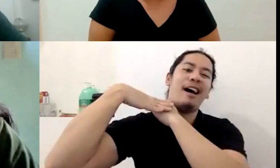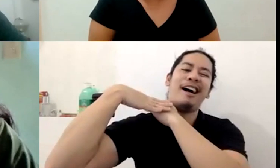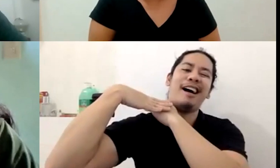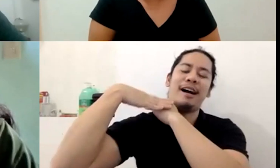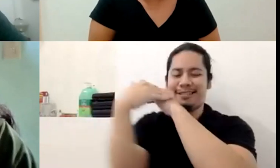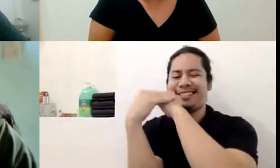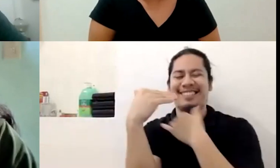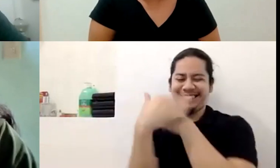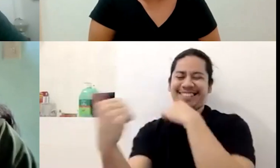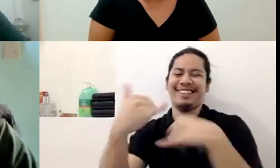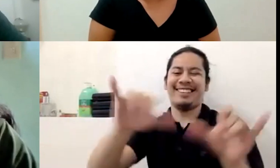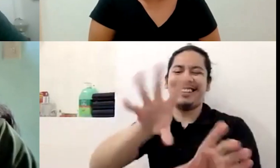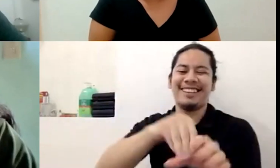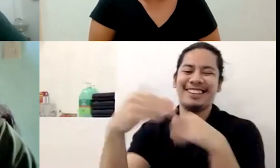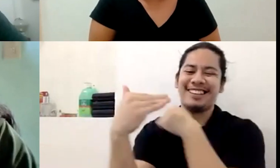Born